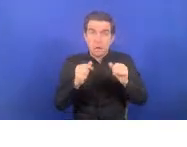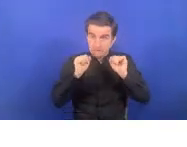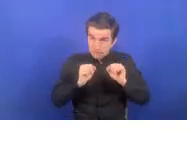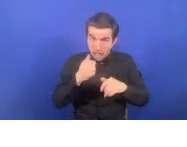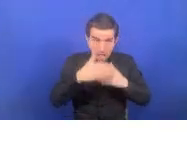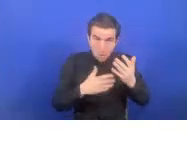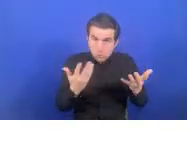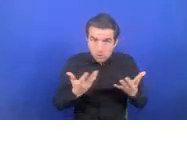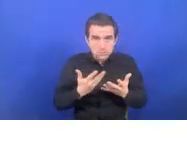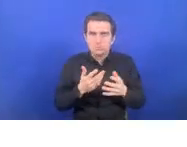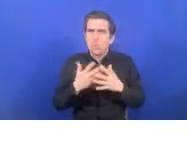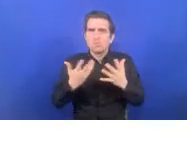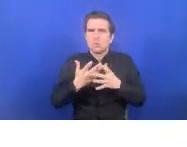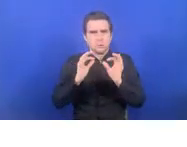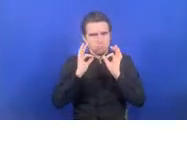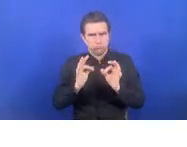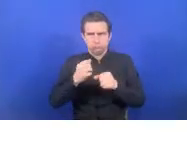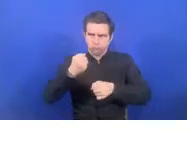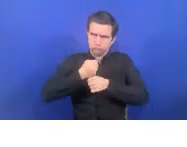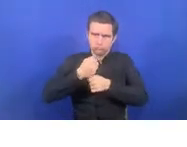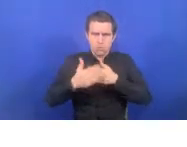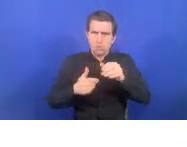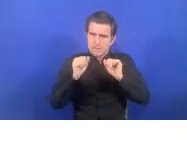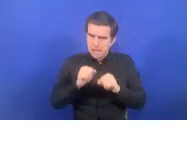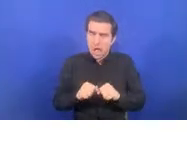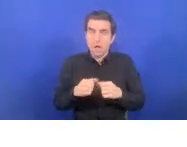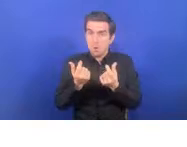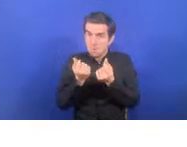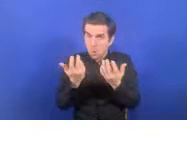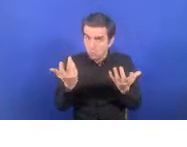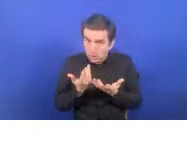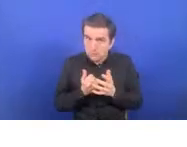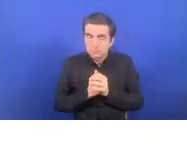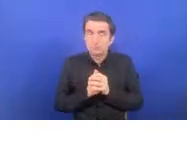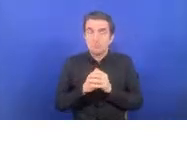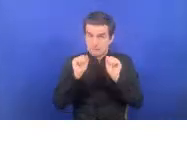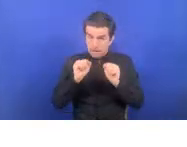want to really start getting into the in-depth work,